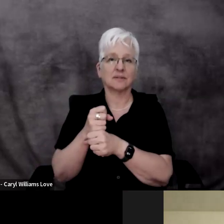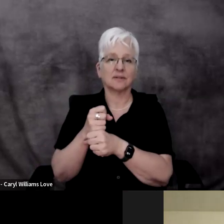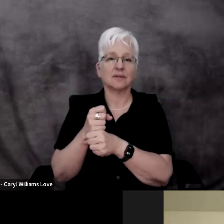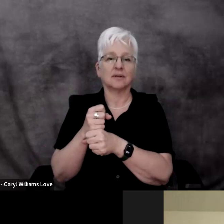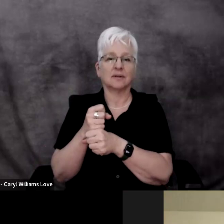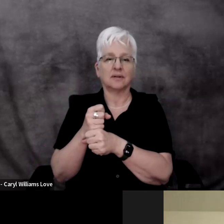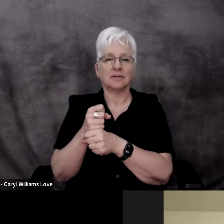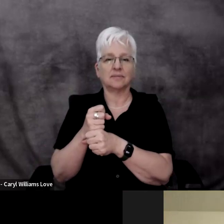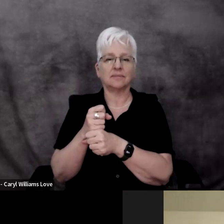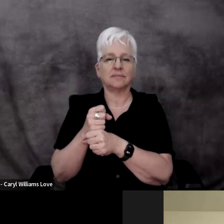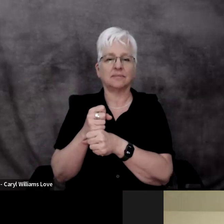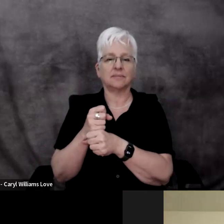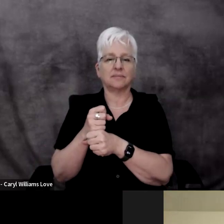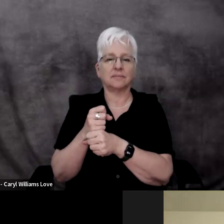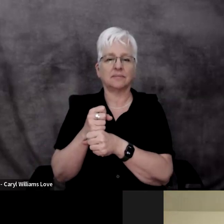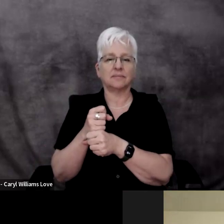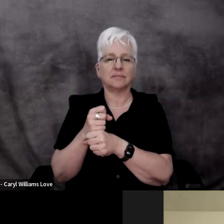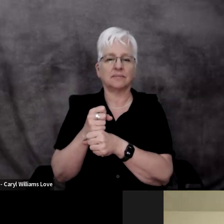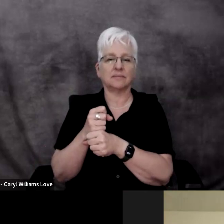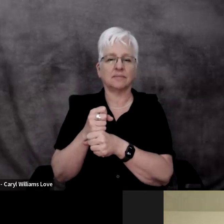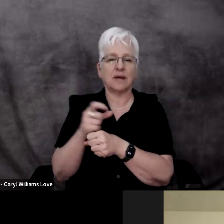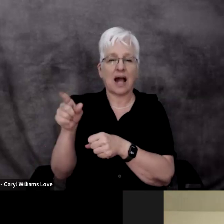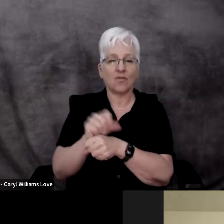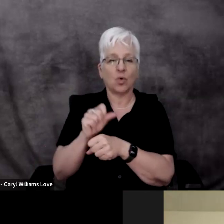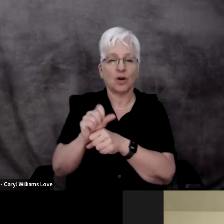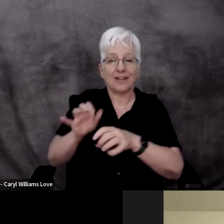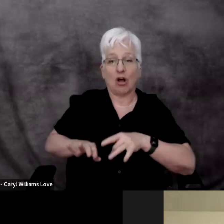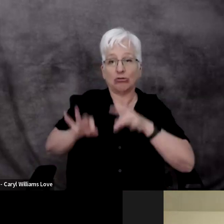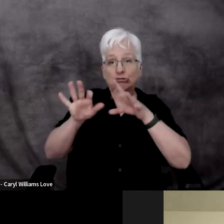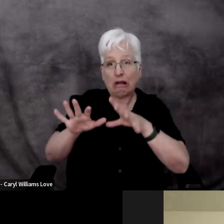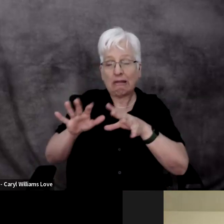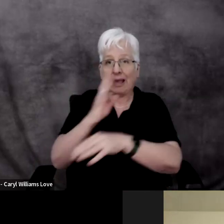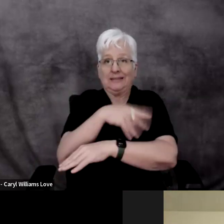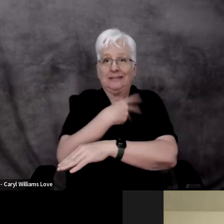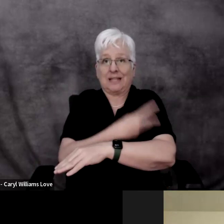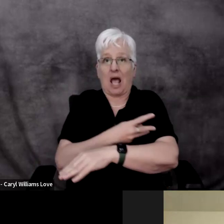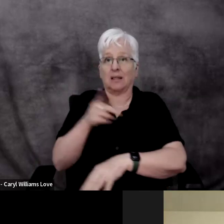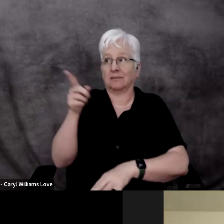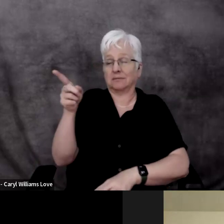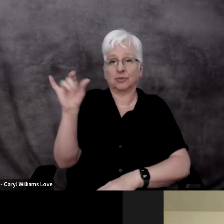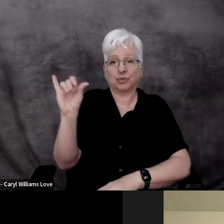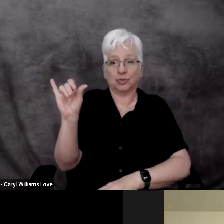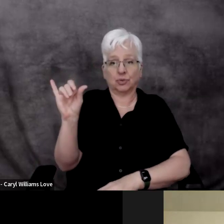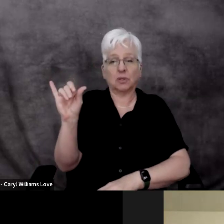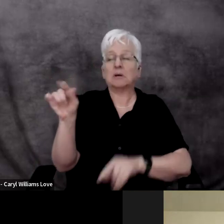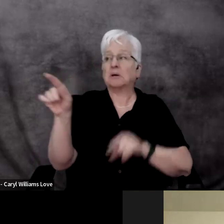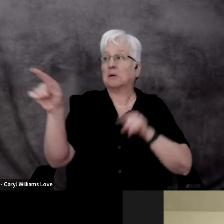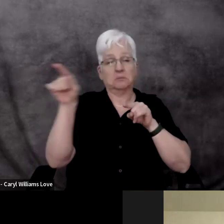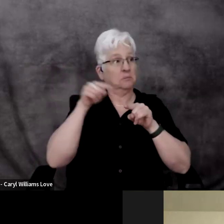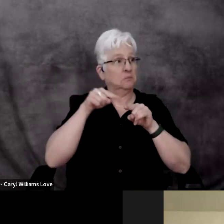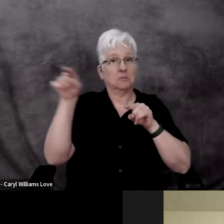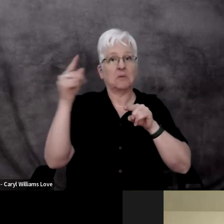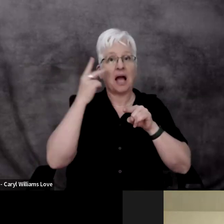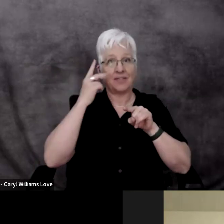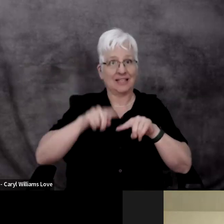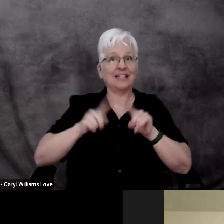both Australia and Scotland. And I will say that there are definitely service differences that I have noticed